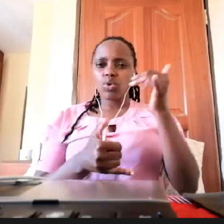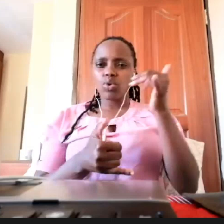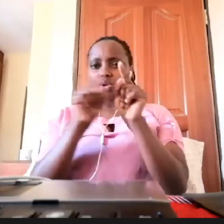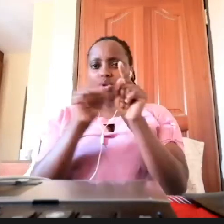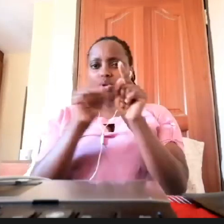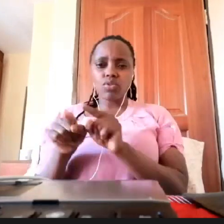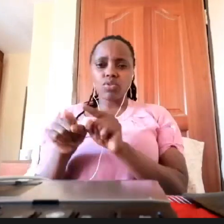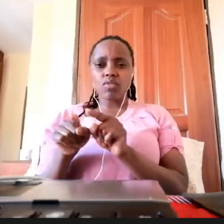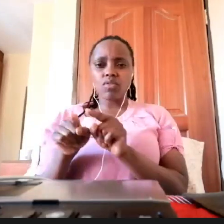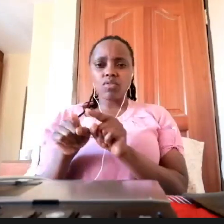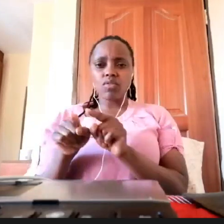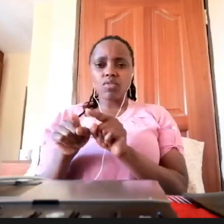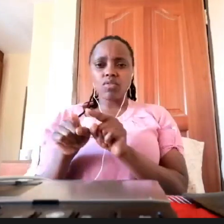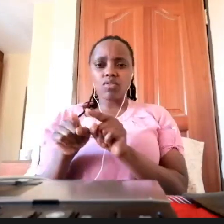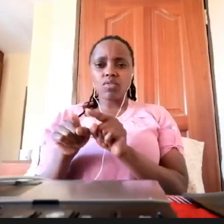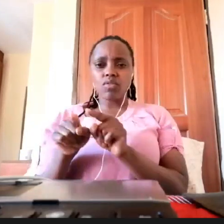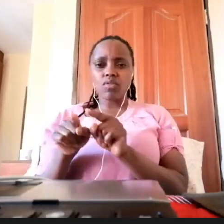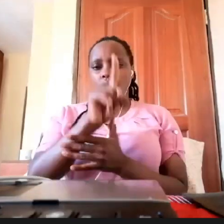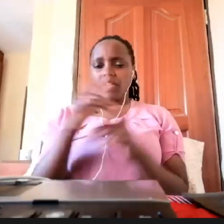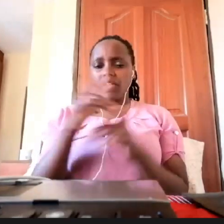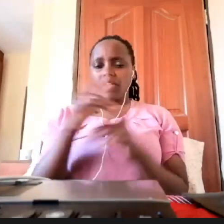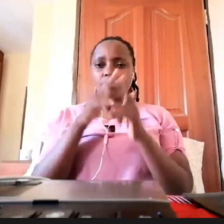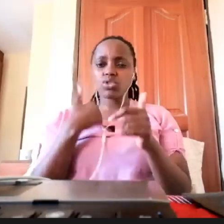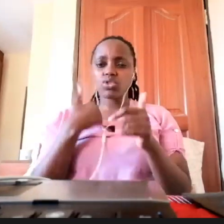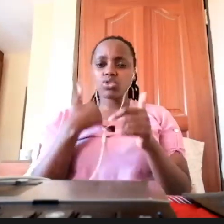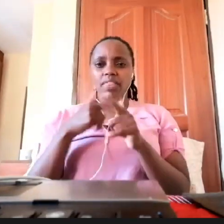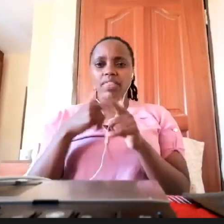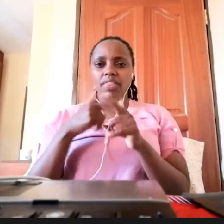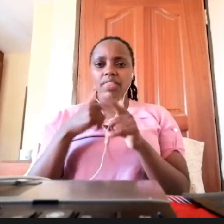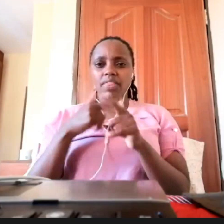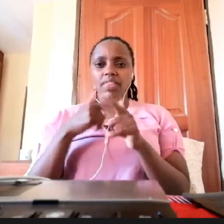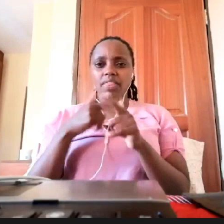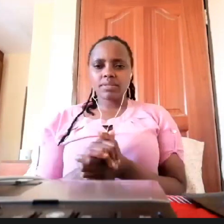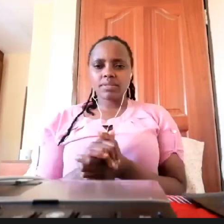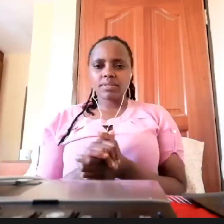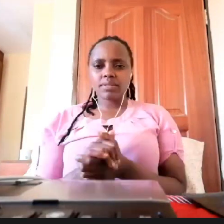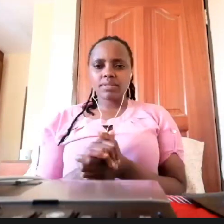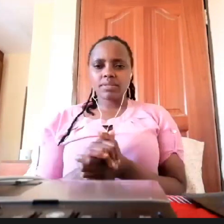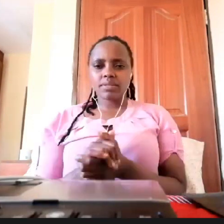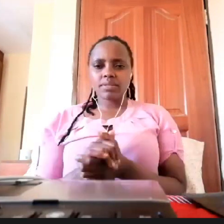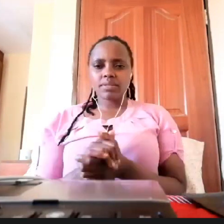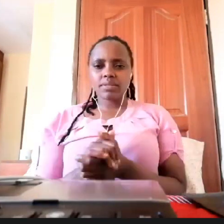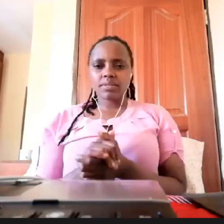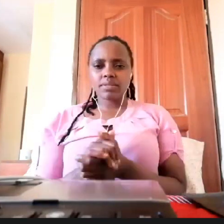also be considered as one of the gaps that we have noted. And finally,